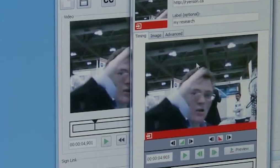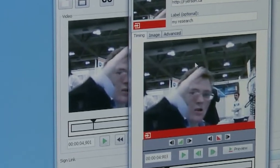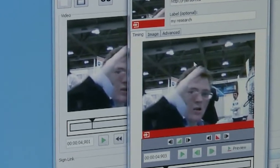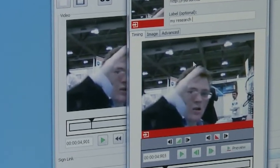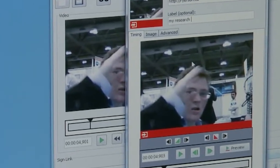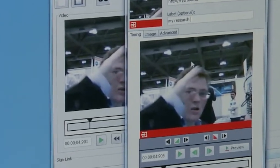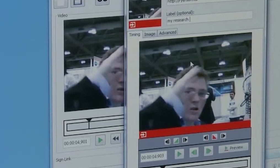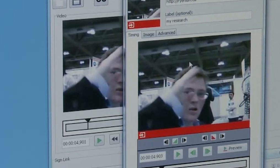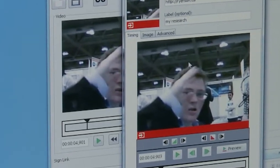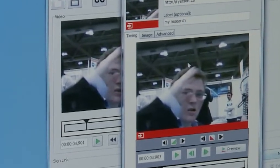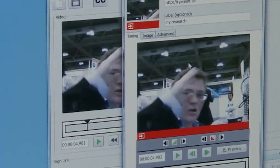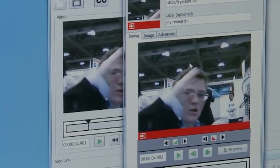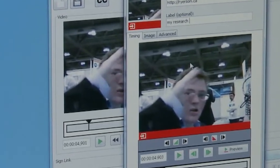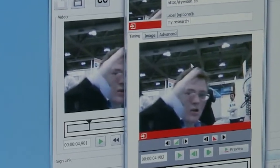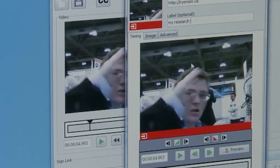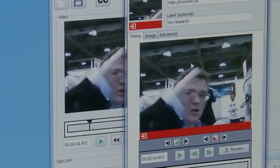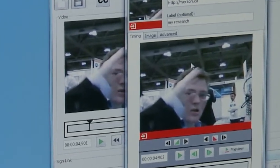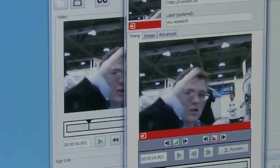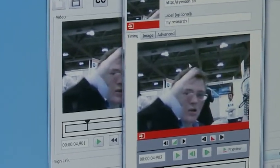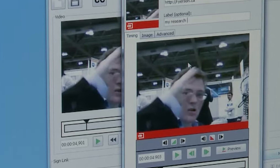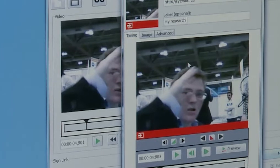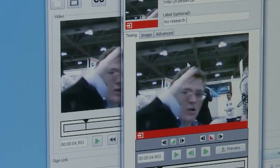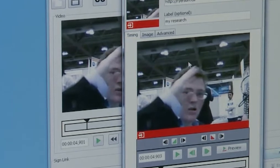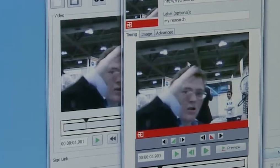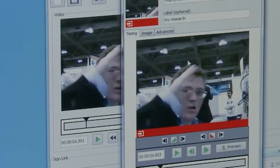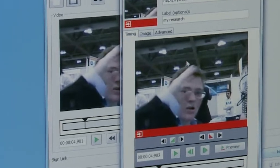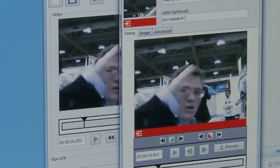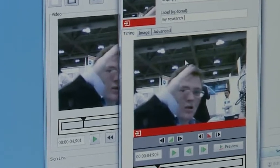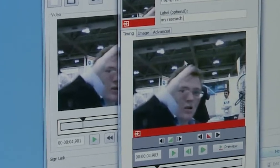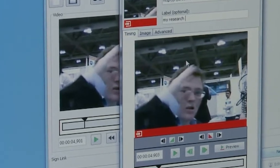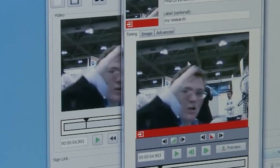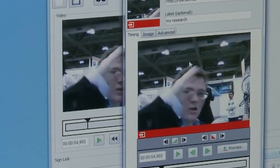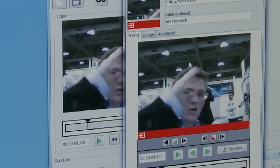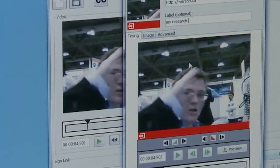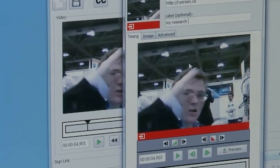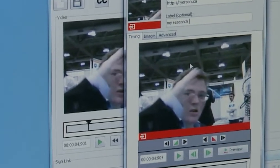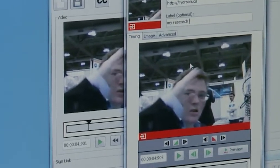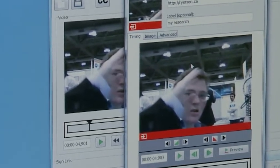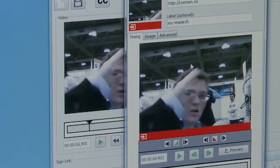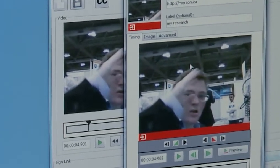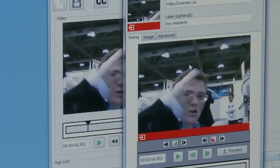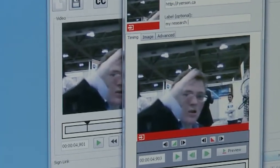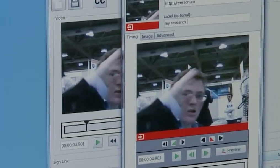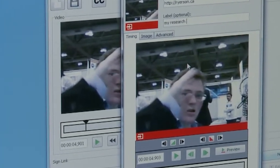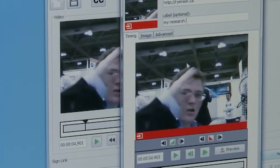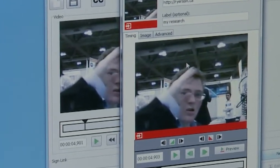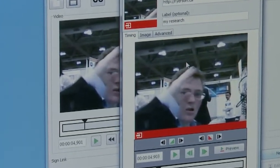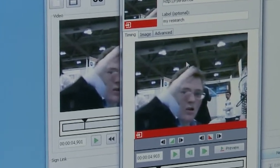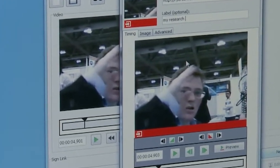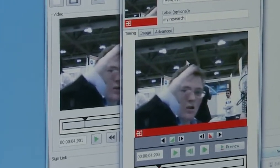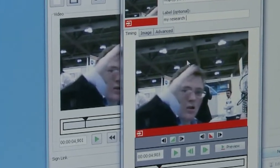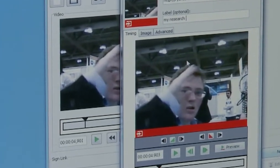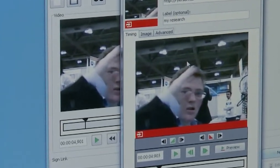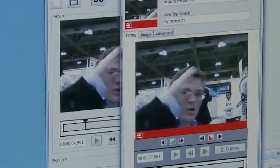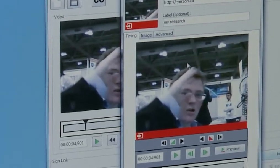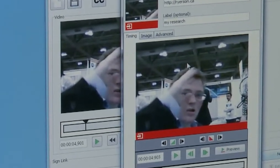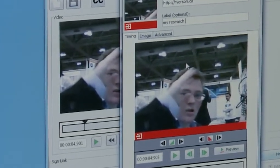the content of that link. So it's a snapshot, as it were. Which is sometimes a problem because ASL is a visual language and